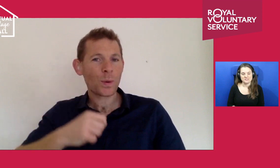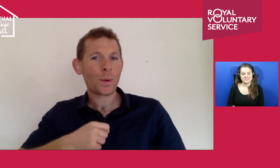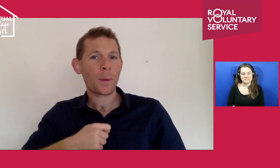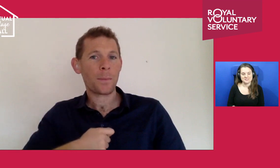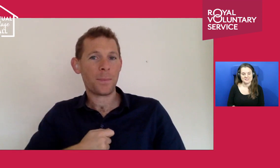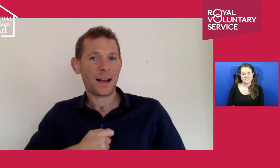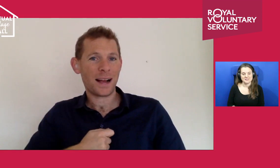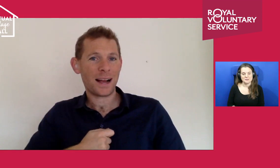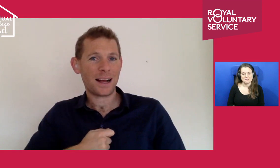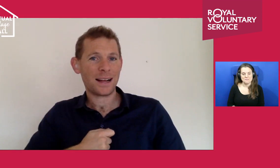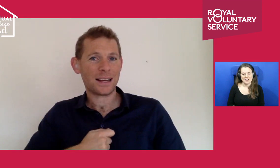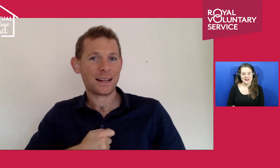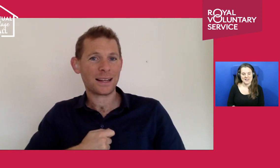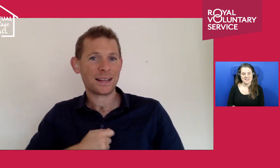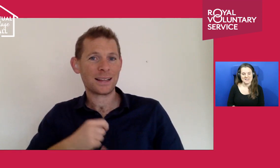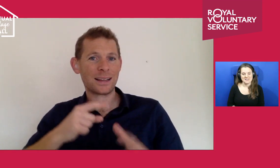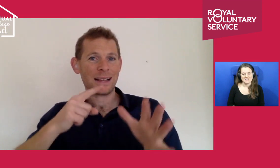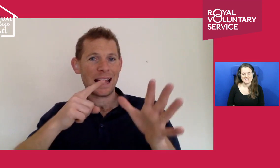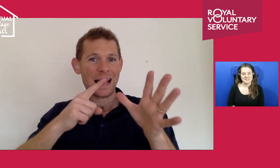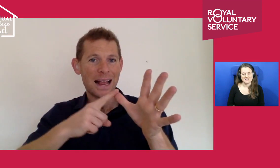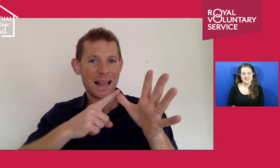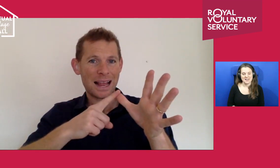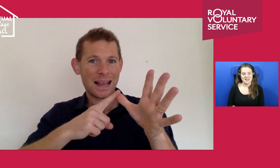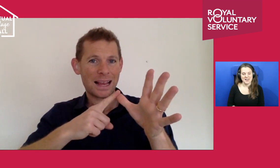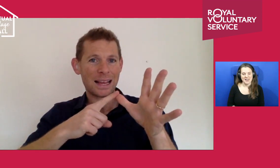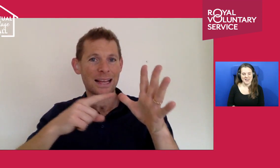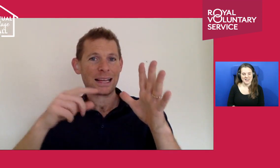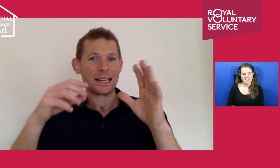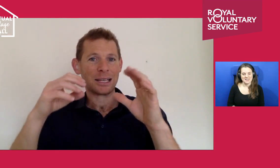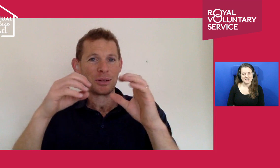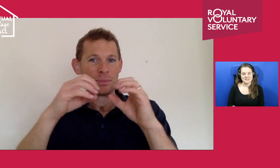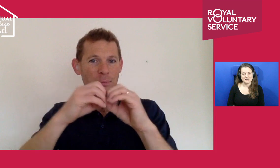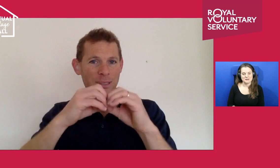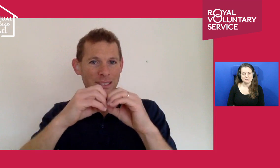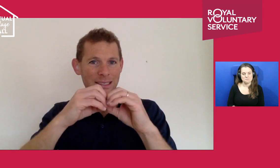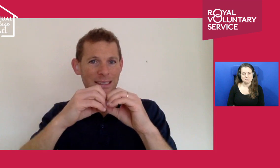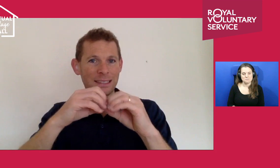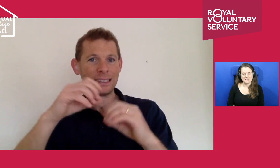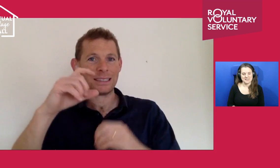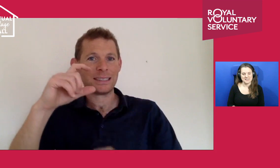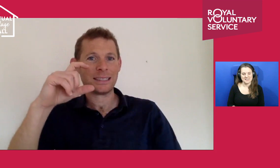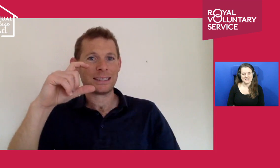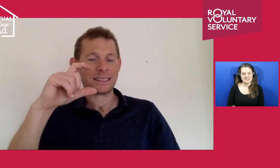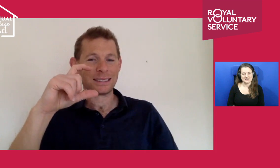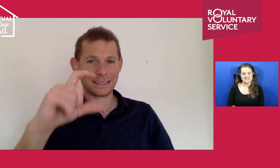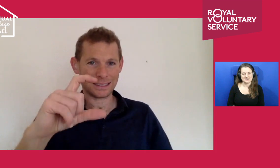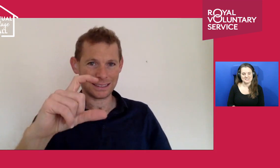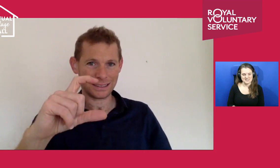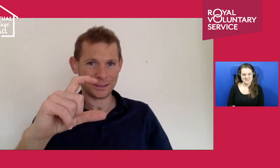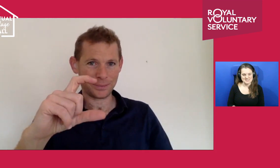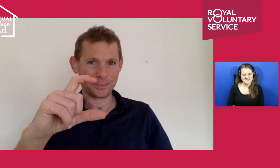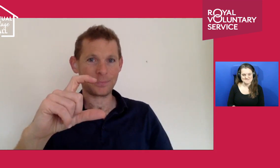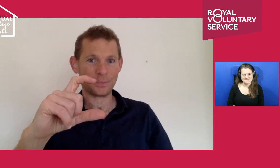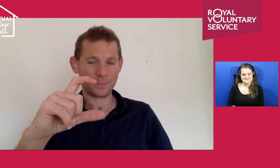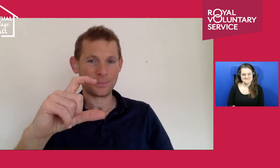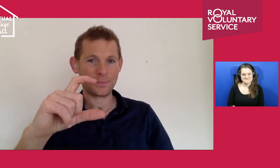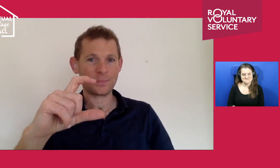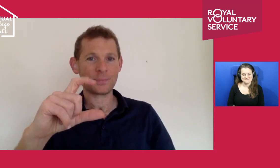know my A, B,